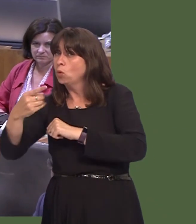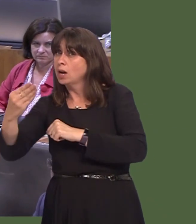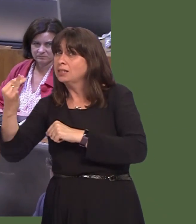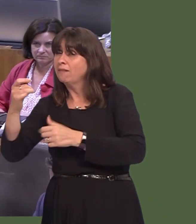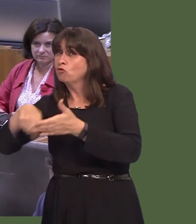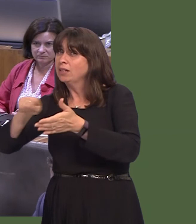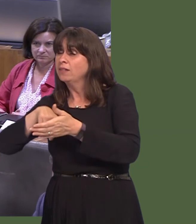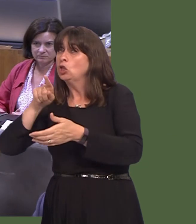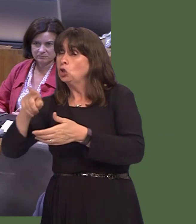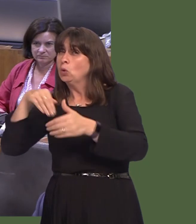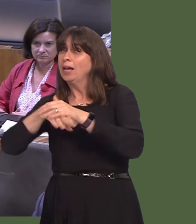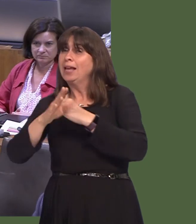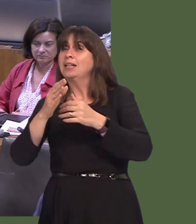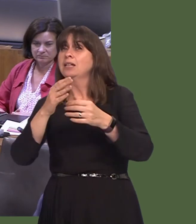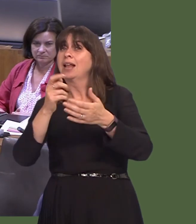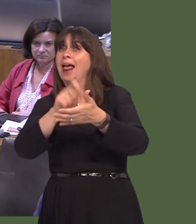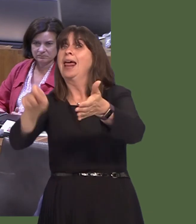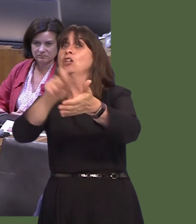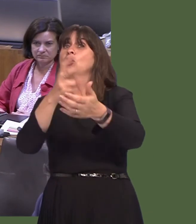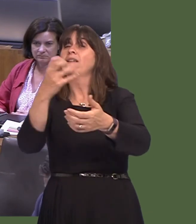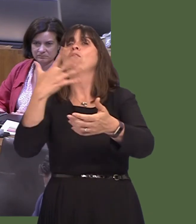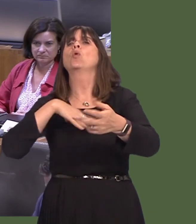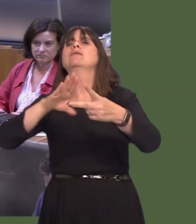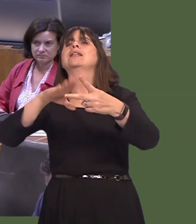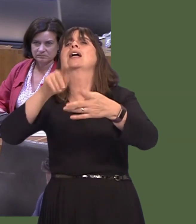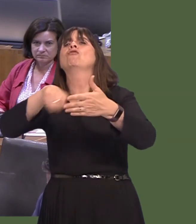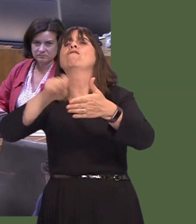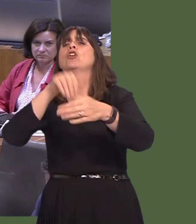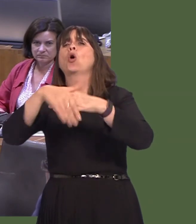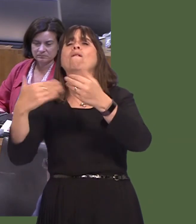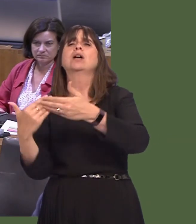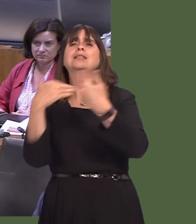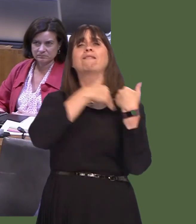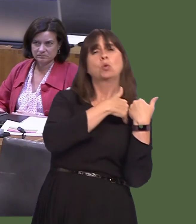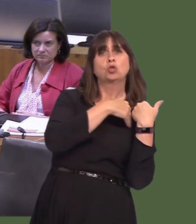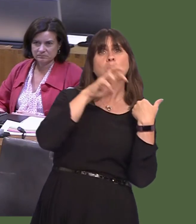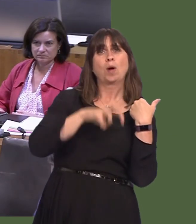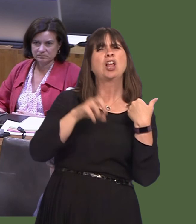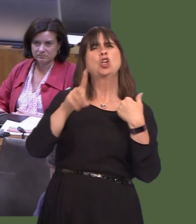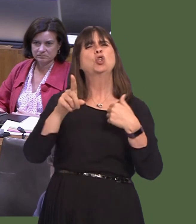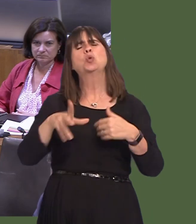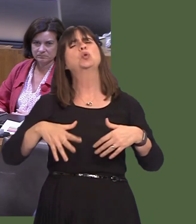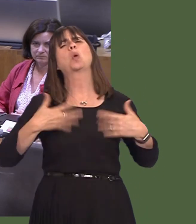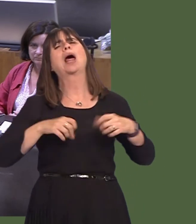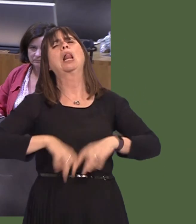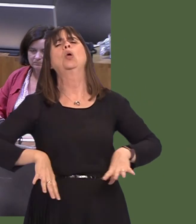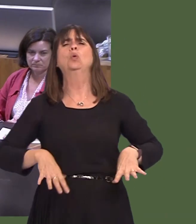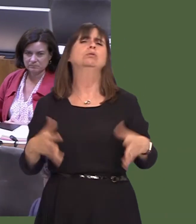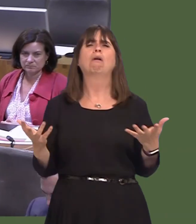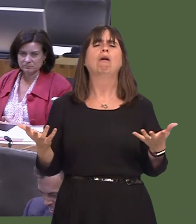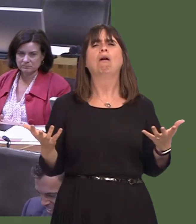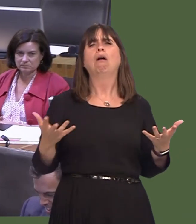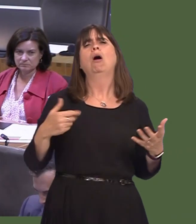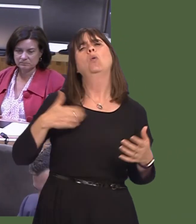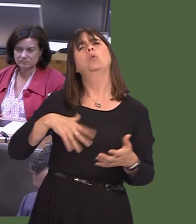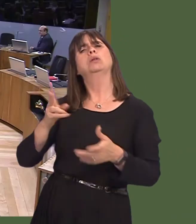referendum. They went into the general election in 2005 with a commitment for a second referendum on devolution. So they're bad losers. They're bad losers on that side.